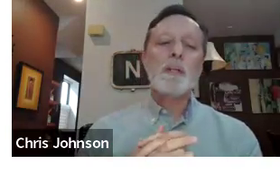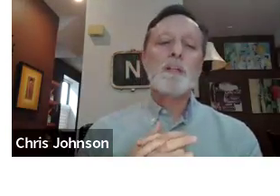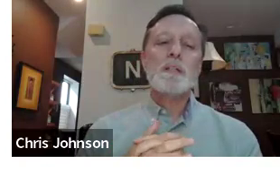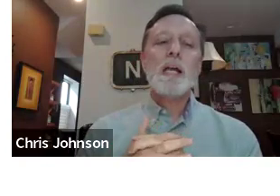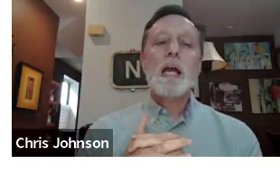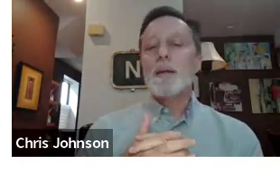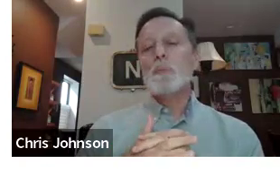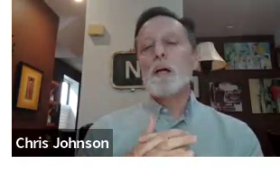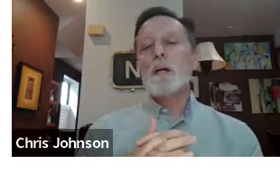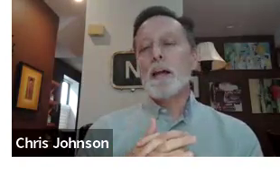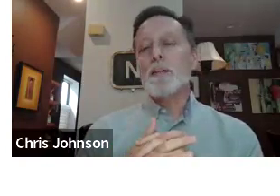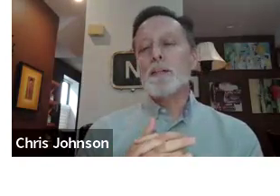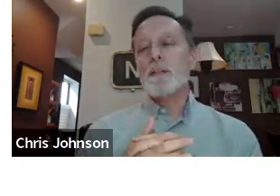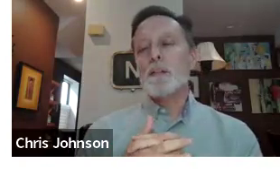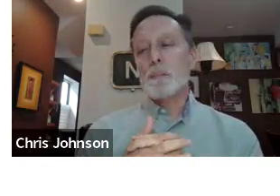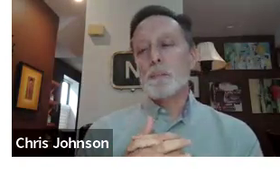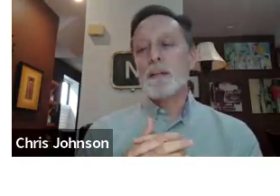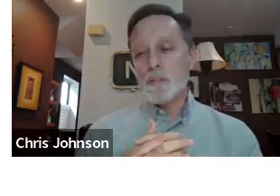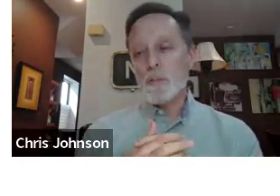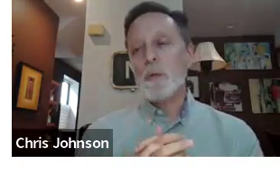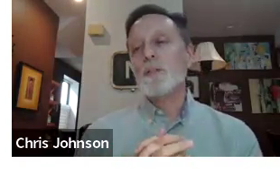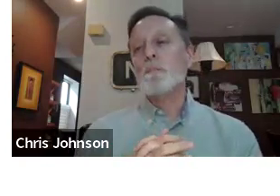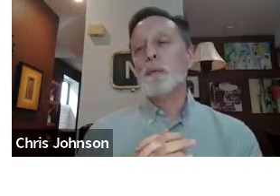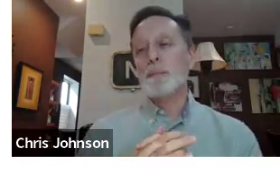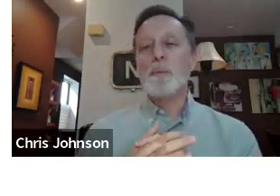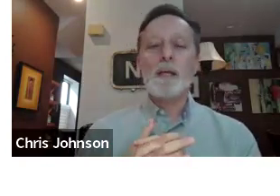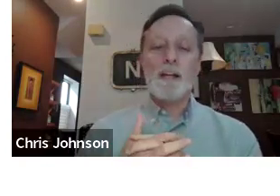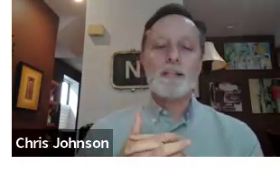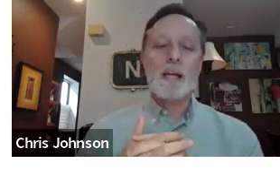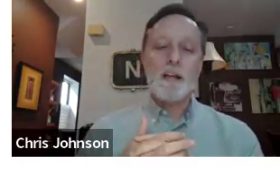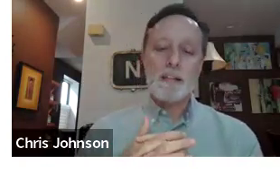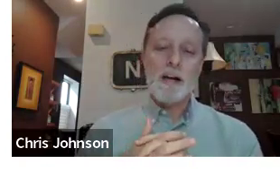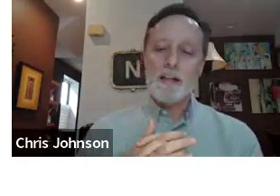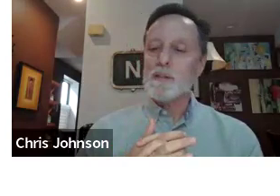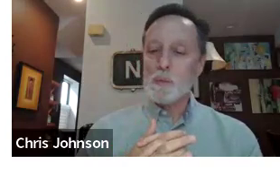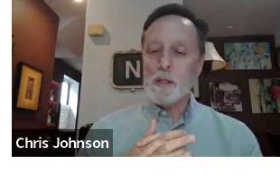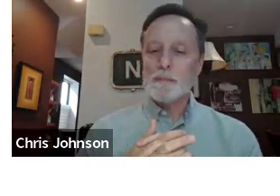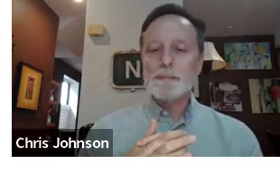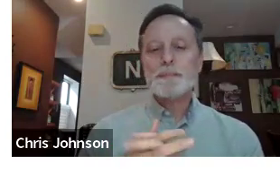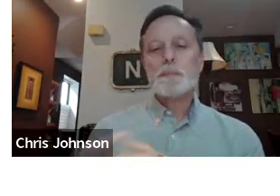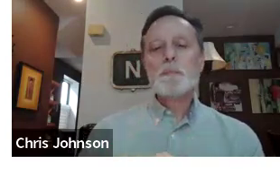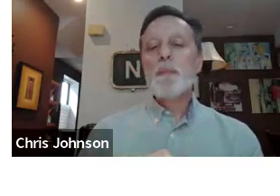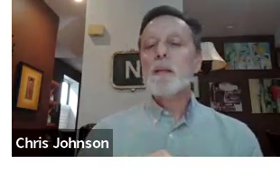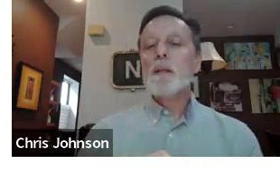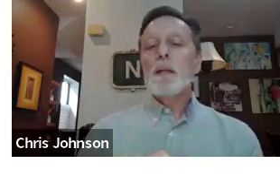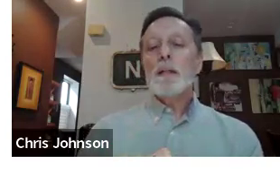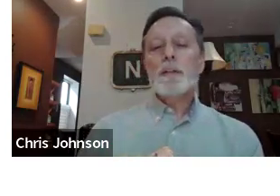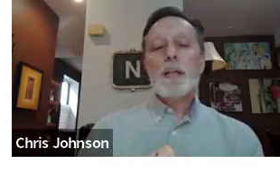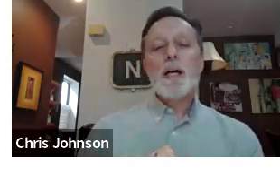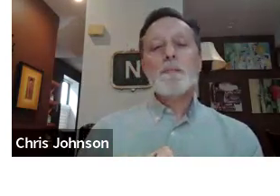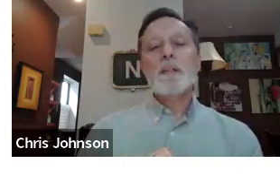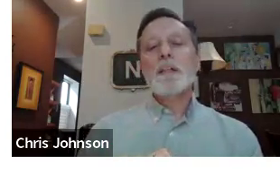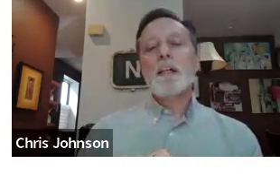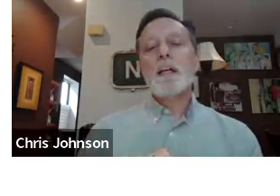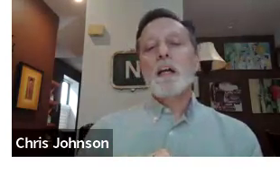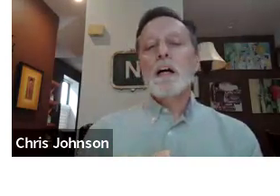W-2 employees, as well as, depending on the situation, people paid as 1099 as well.